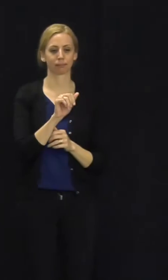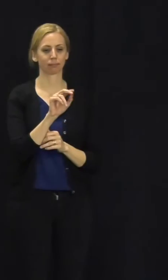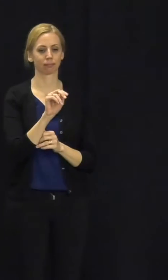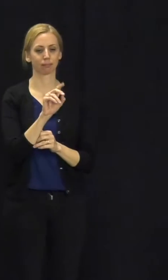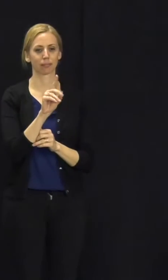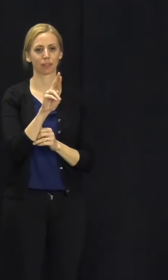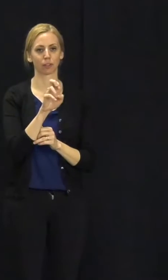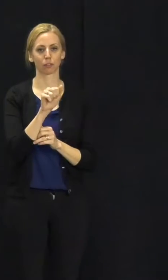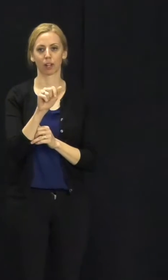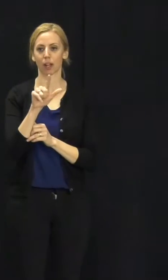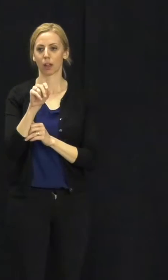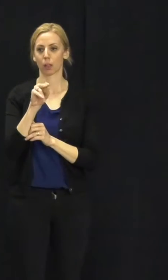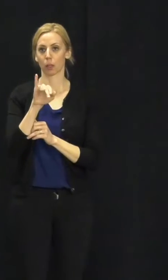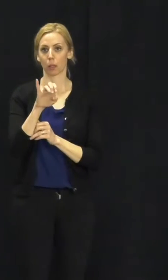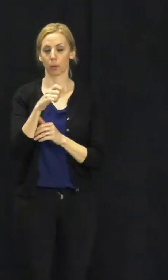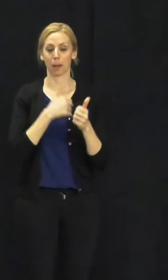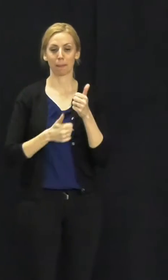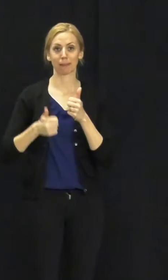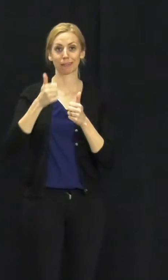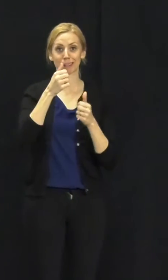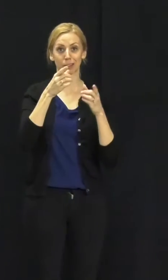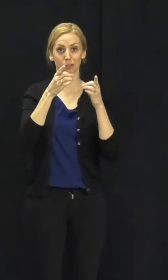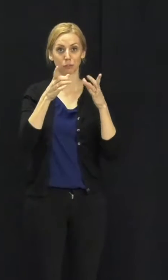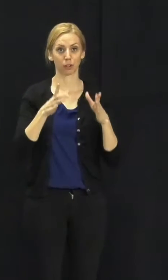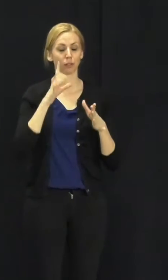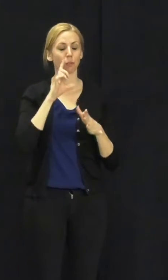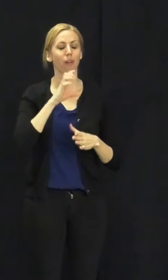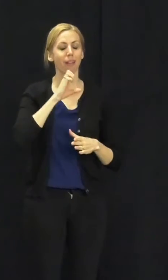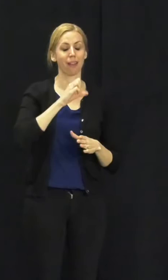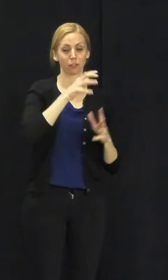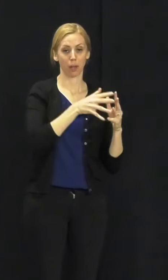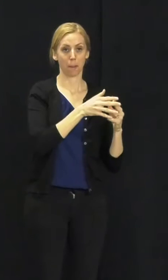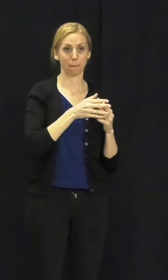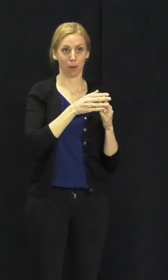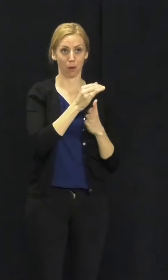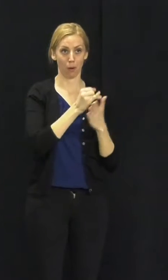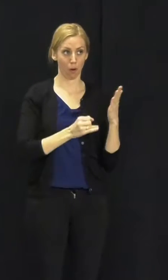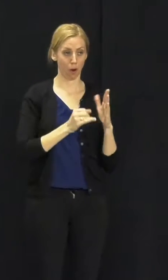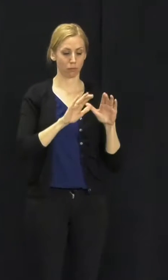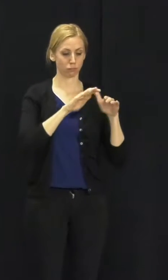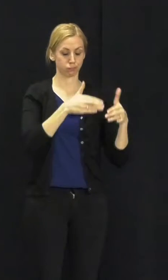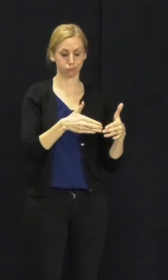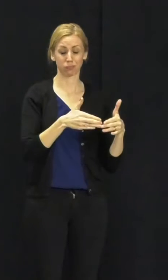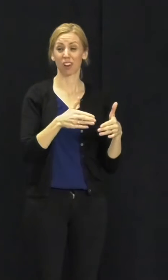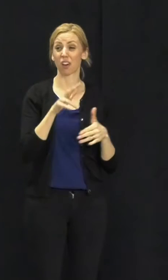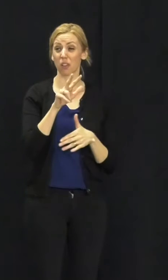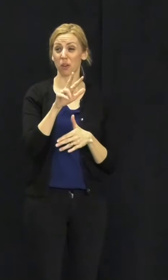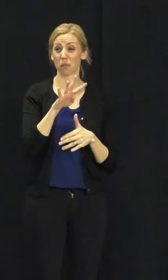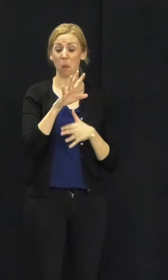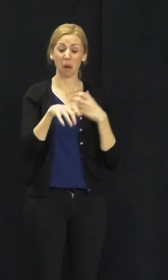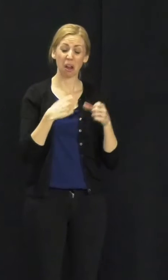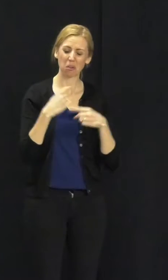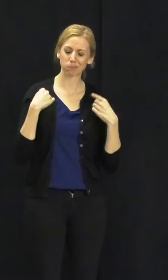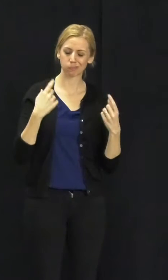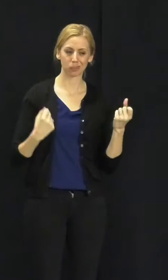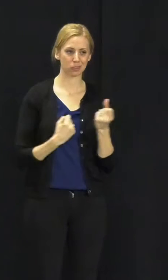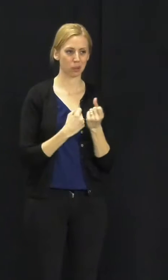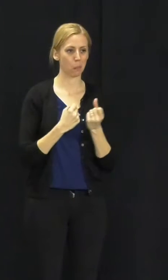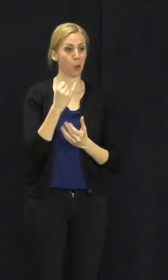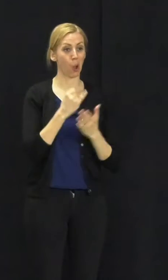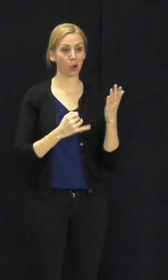idea of disability as a civil rights and social justice issue, there is a piece that is missing in that discussion, and